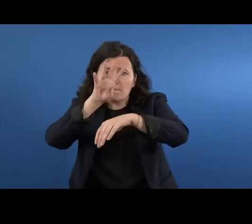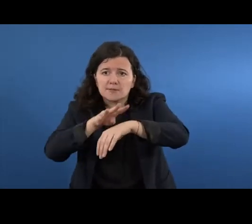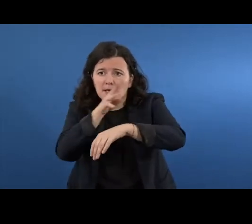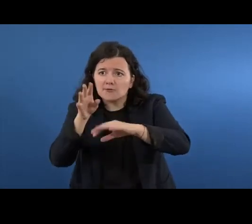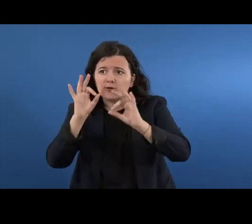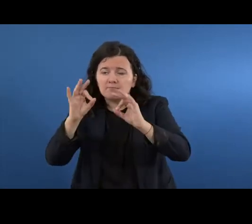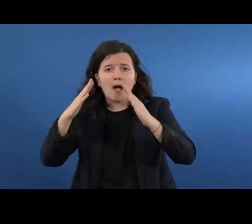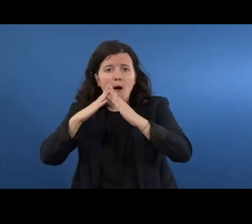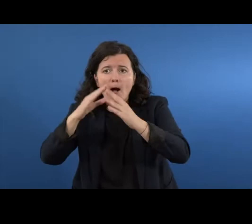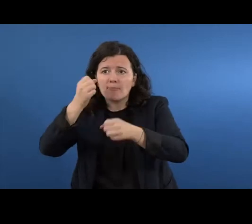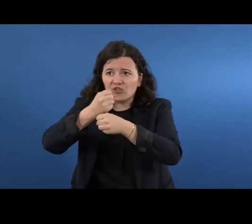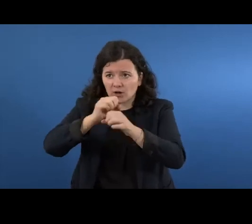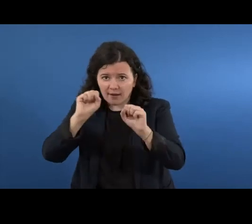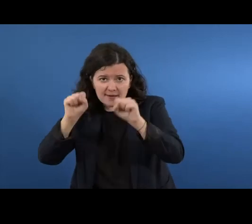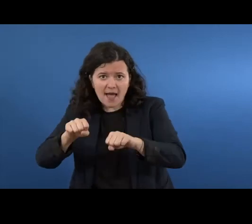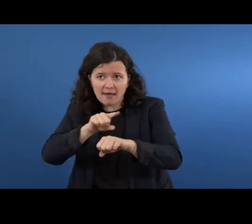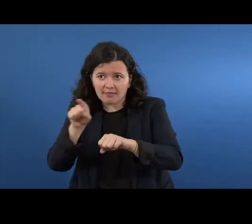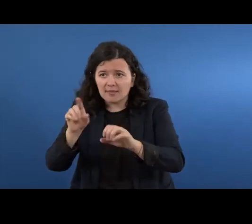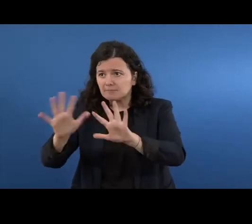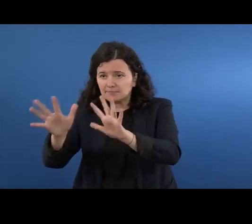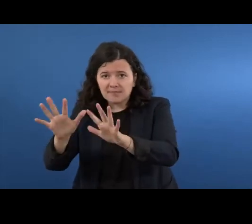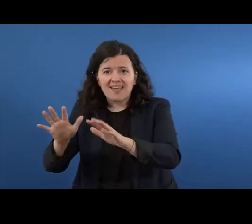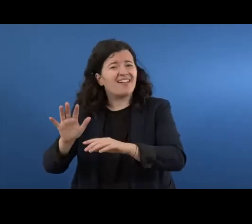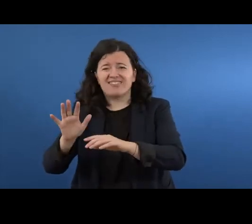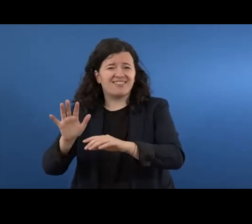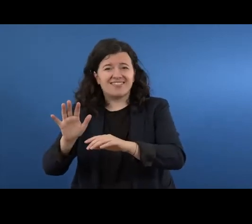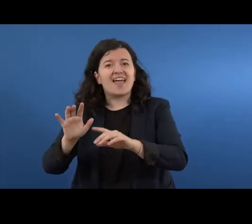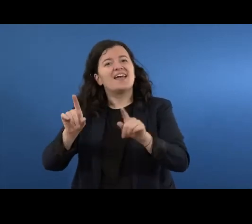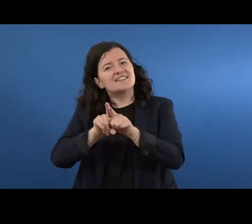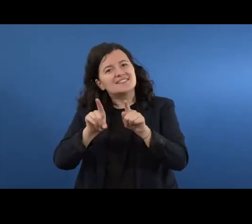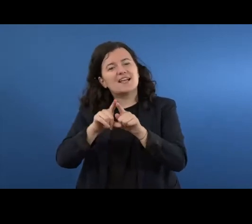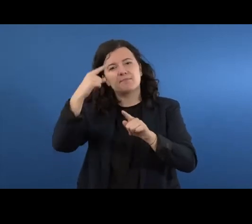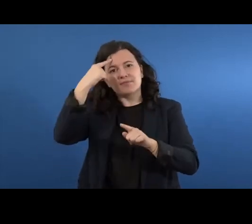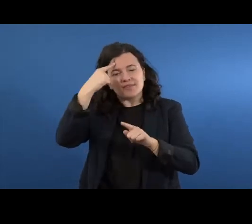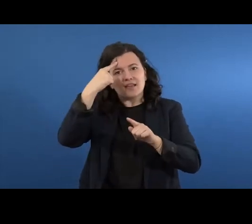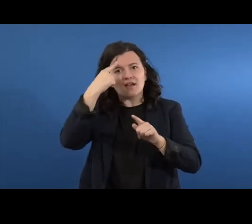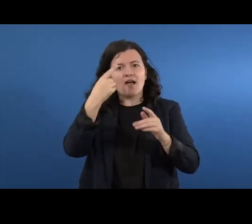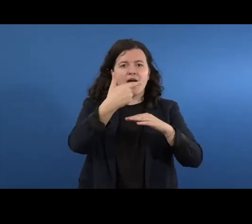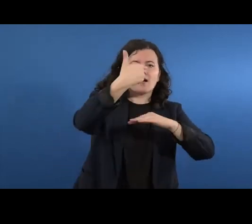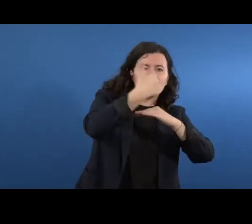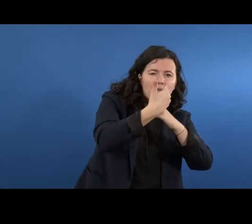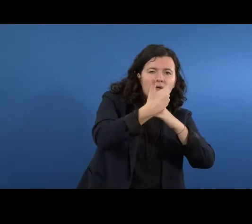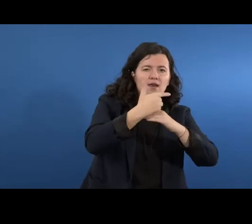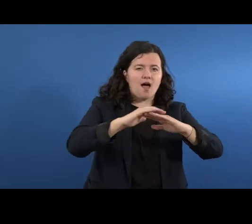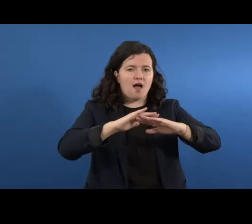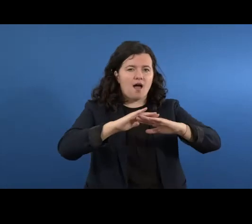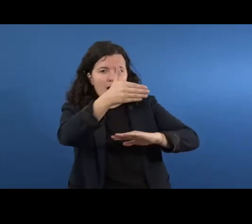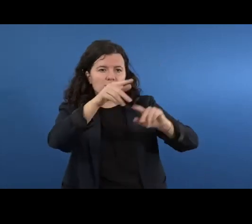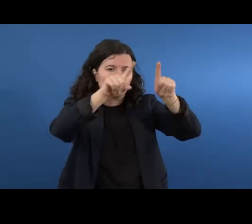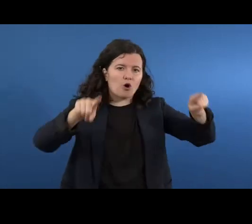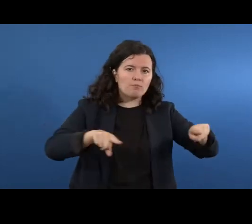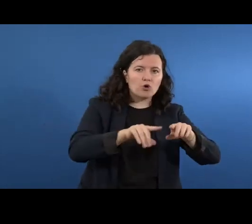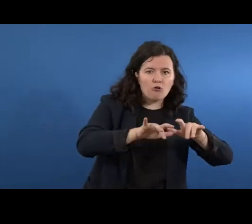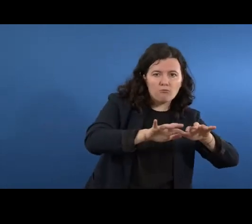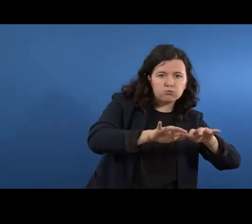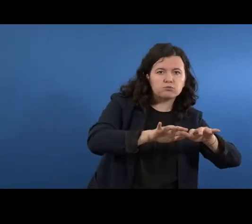from home, for example, but it's also the connectivity, the equipment, and all those types of considerations